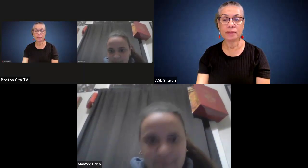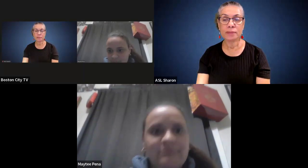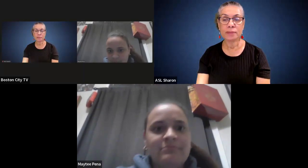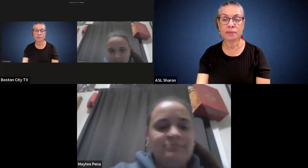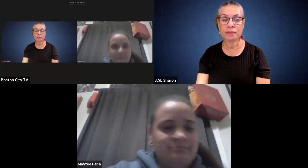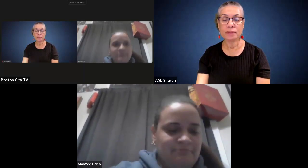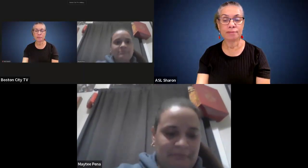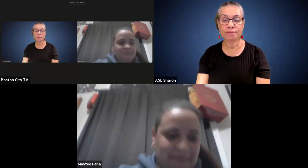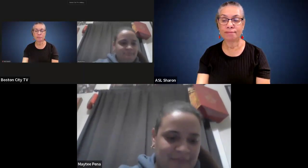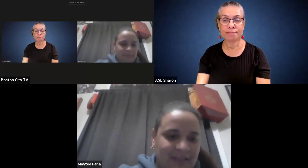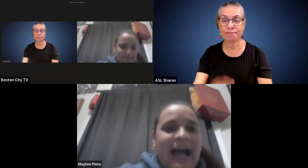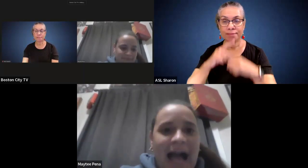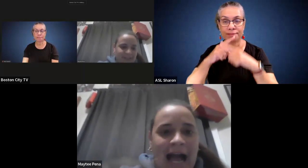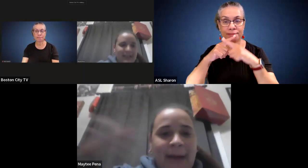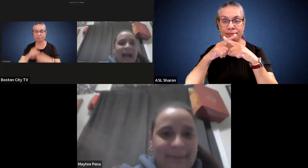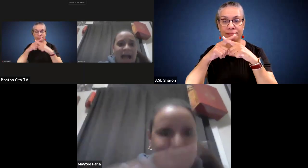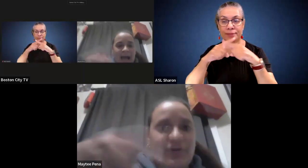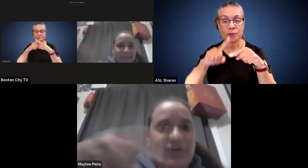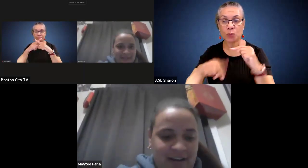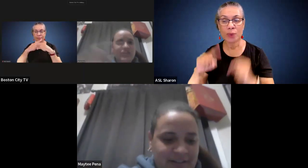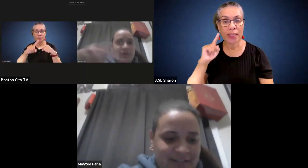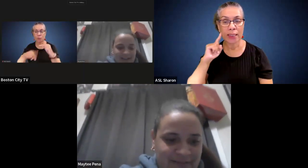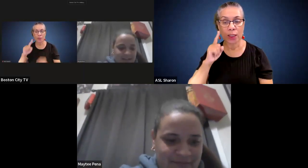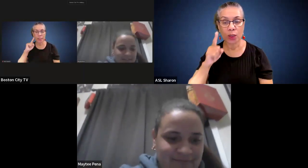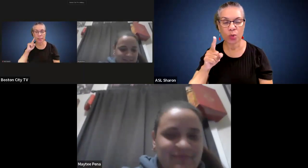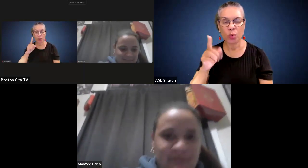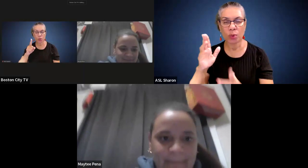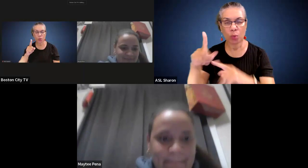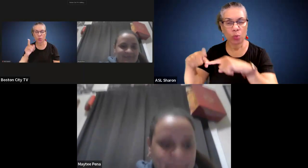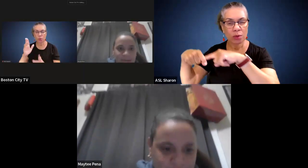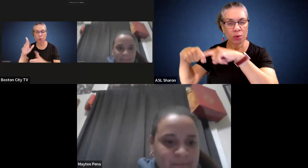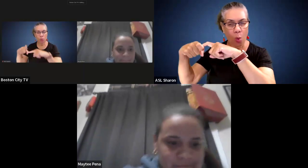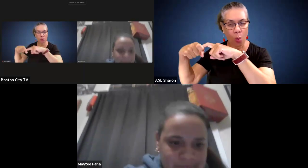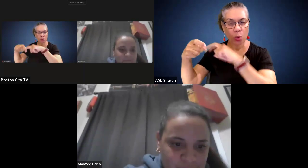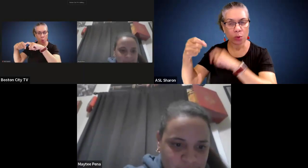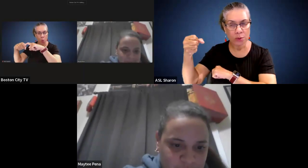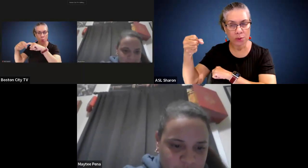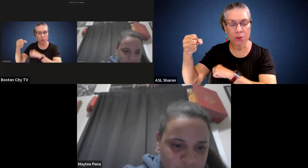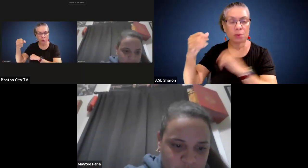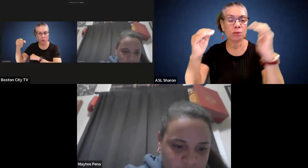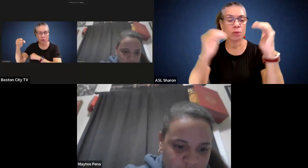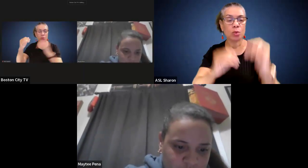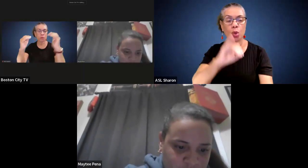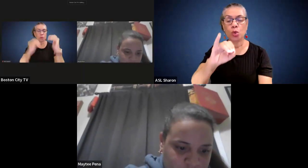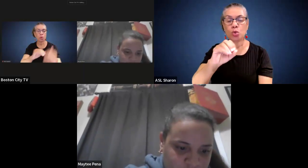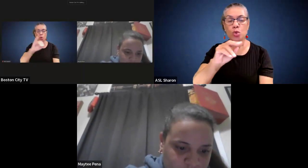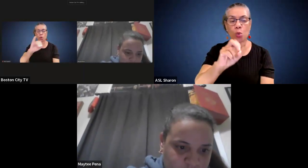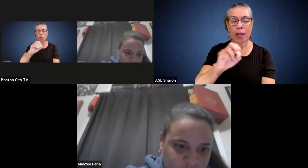Yeah, Maite Peña, we can't hear you. Let's try with the next speaker, Joanne Matthews.